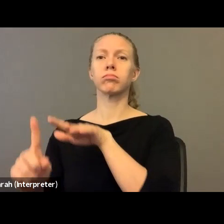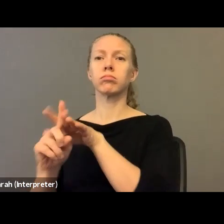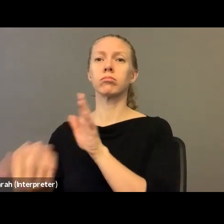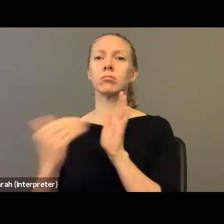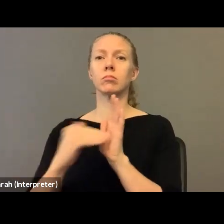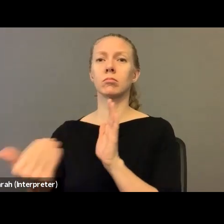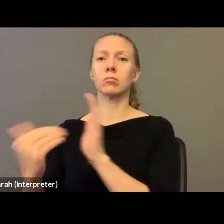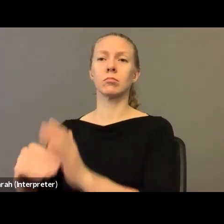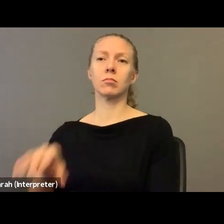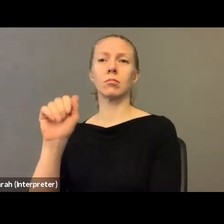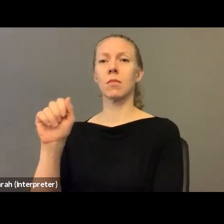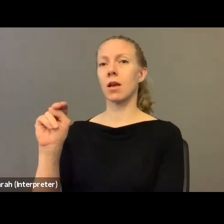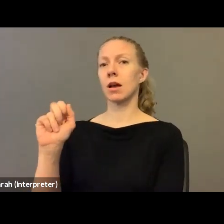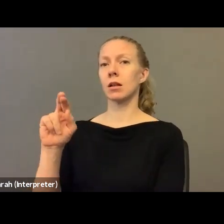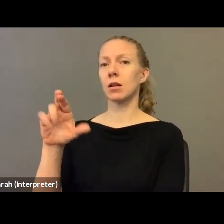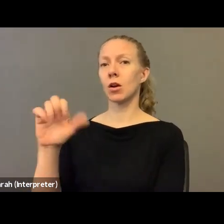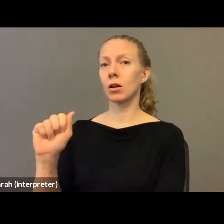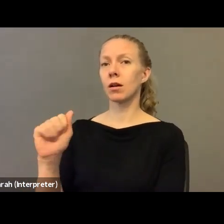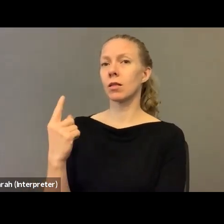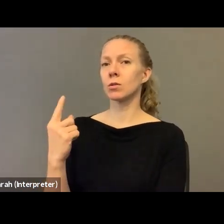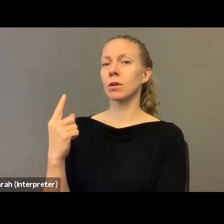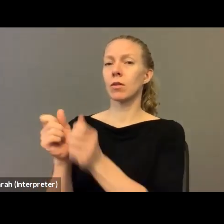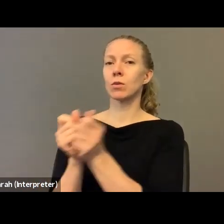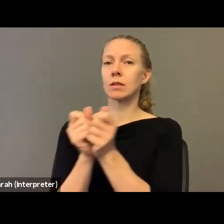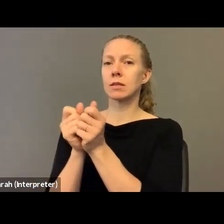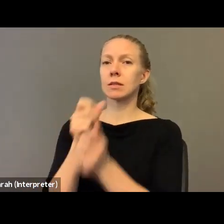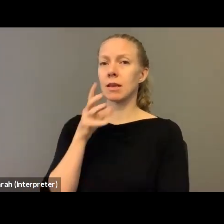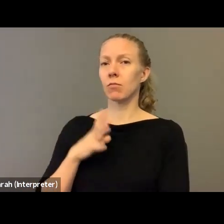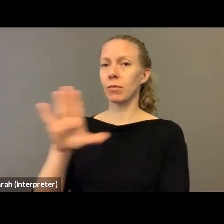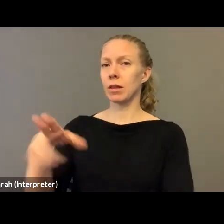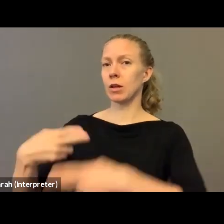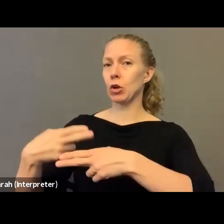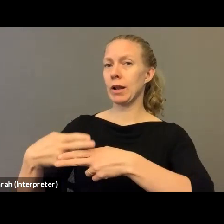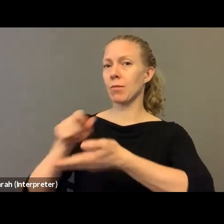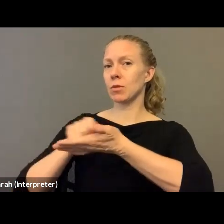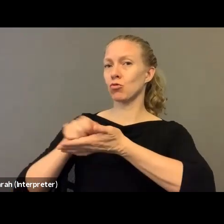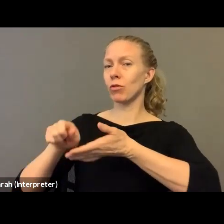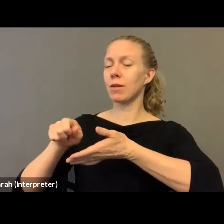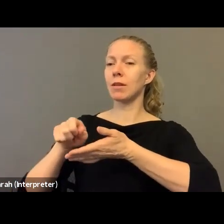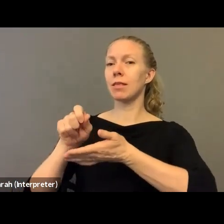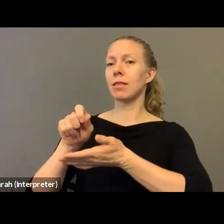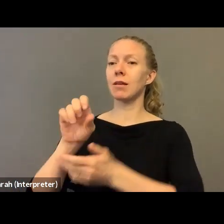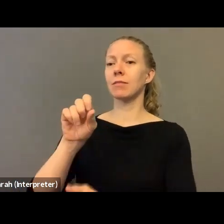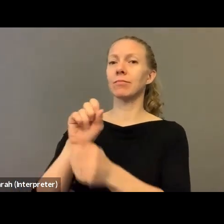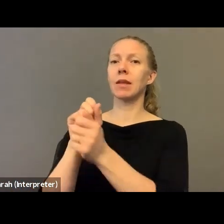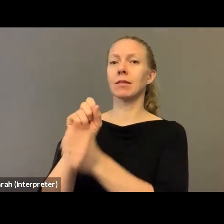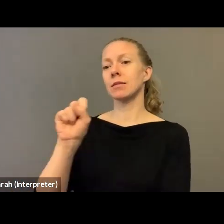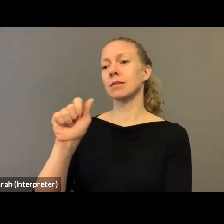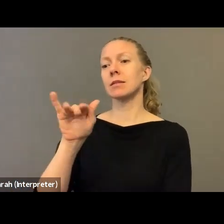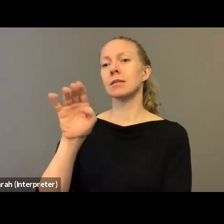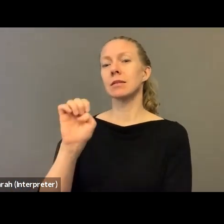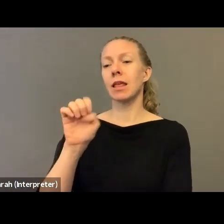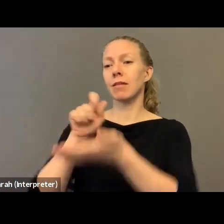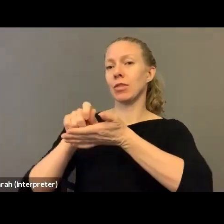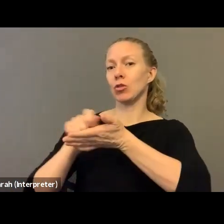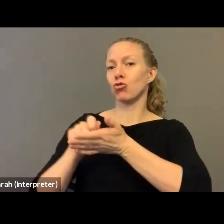Anarcha is one of the slave women who's named in the journals of Dr. Sims, who Dr. Sims was the first doctor to come